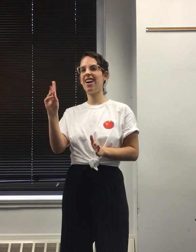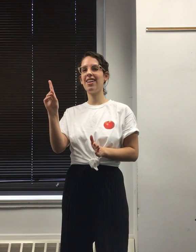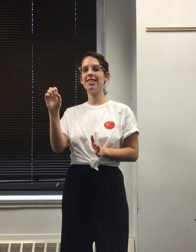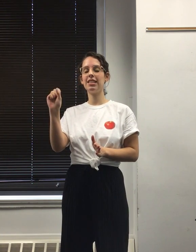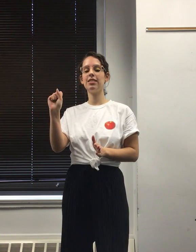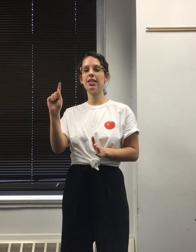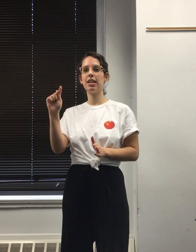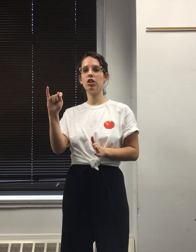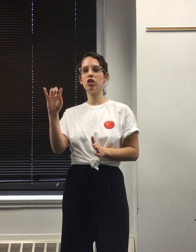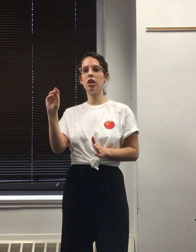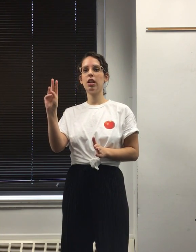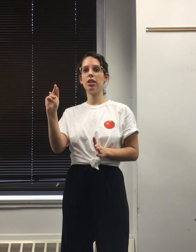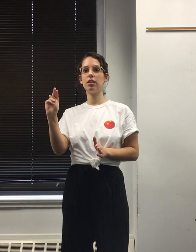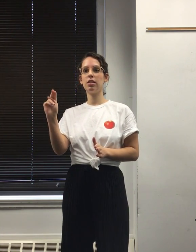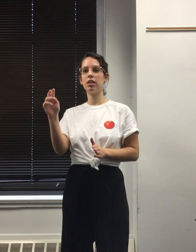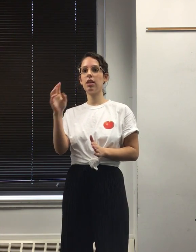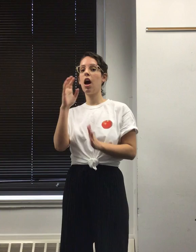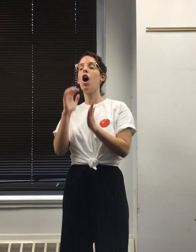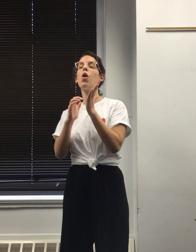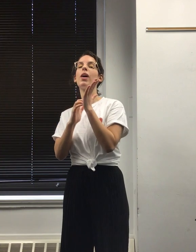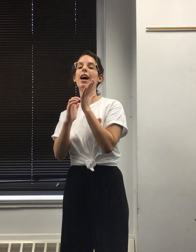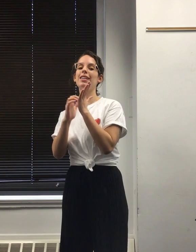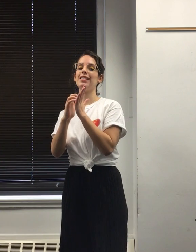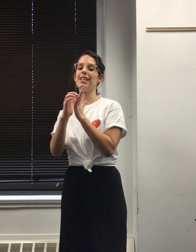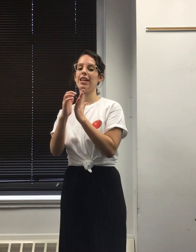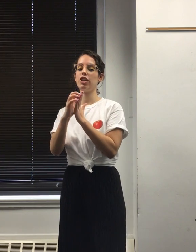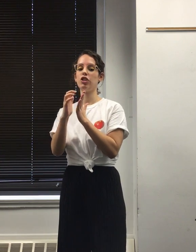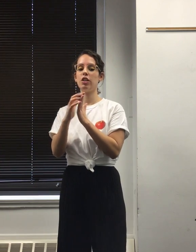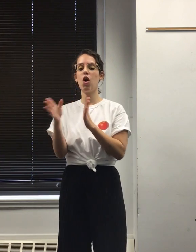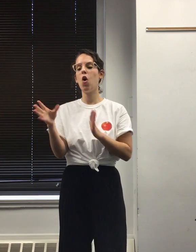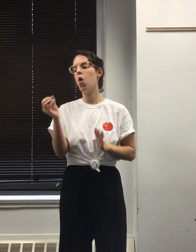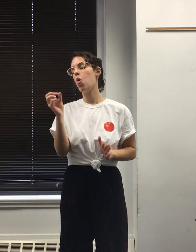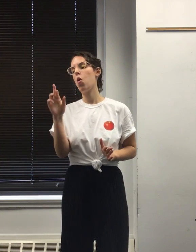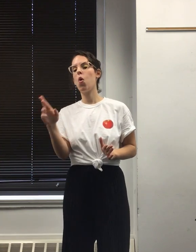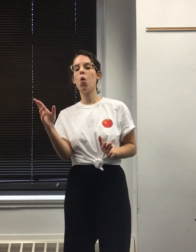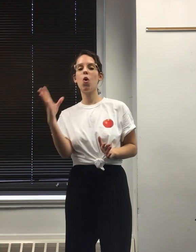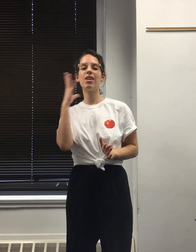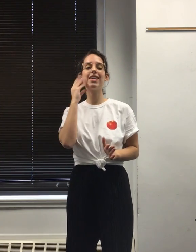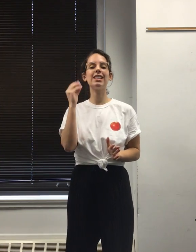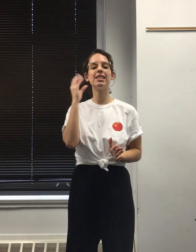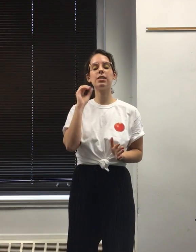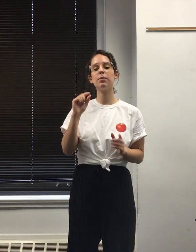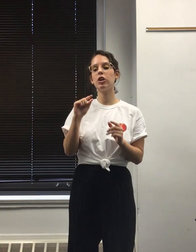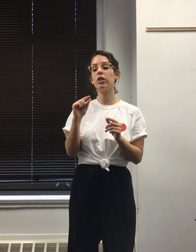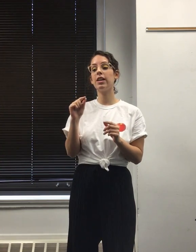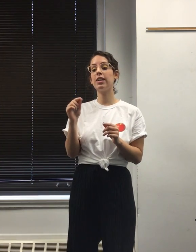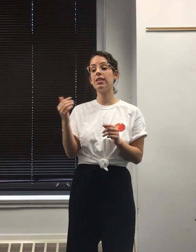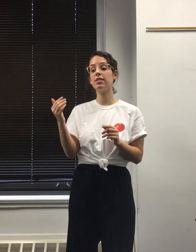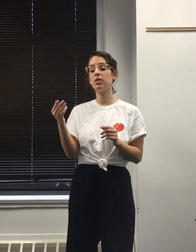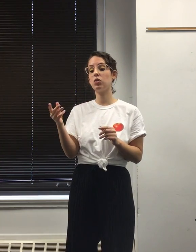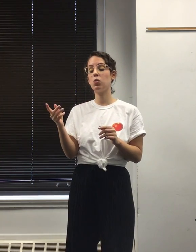Or some time when they've experienced what they thought was condensation? Curtis? Like